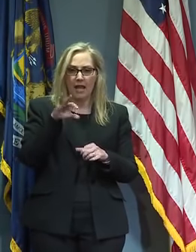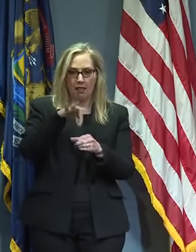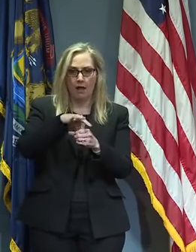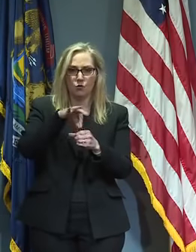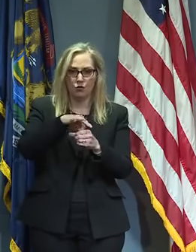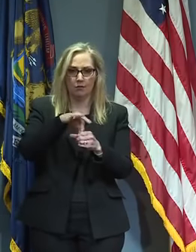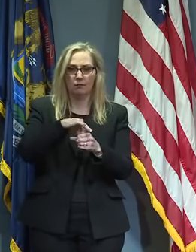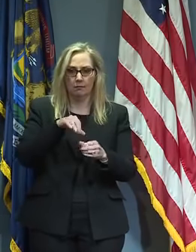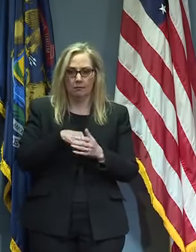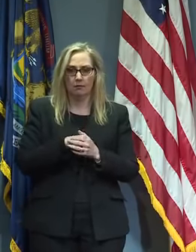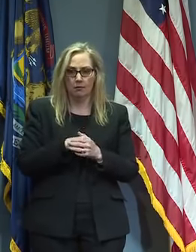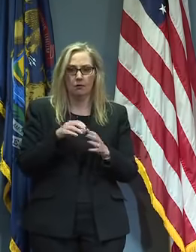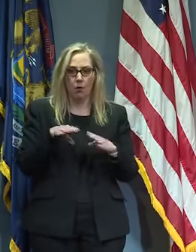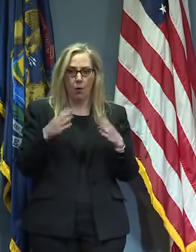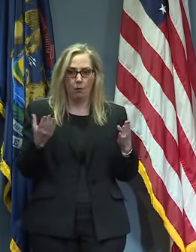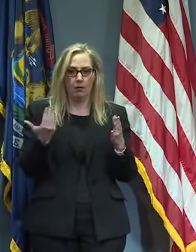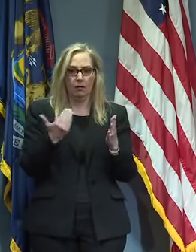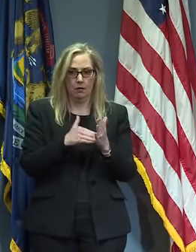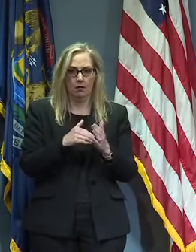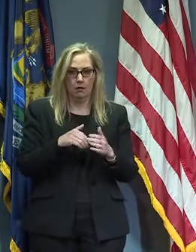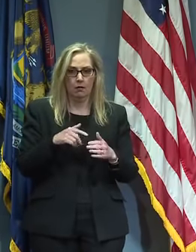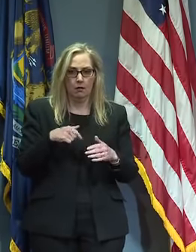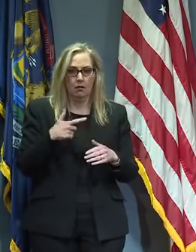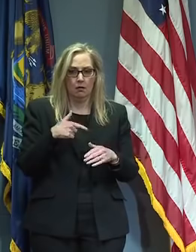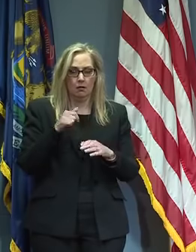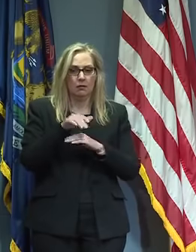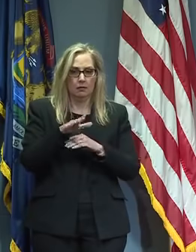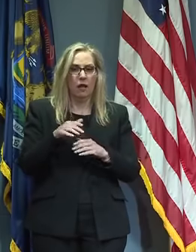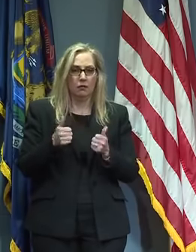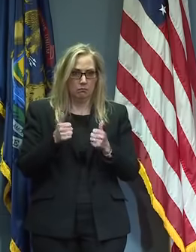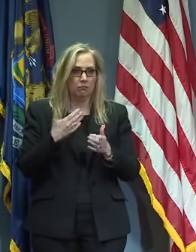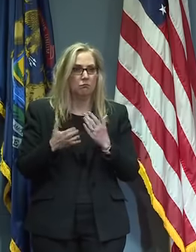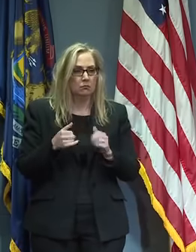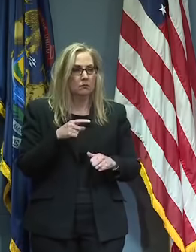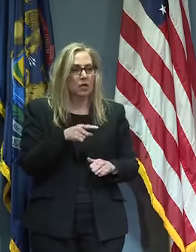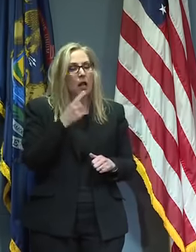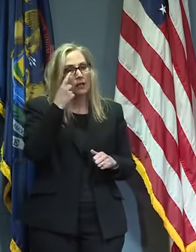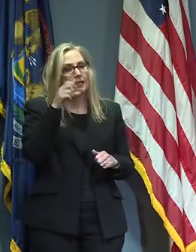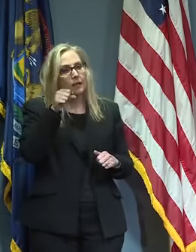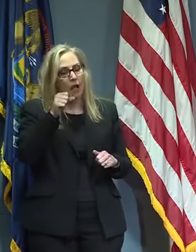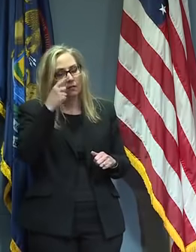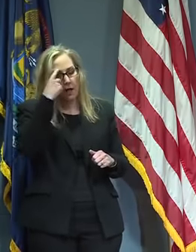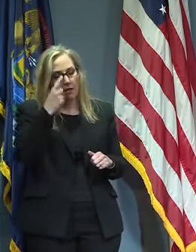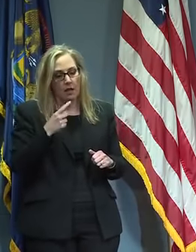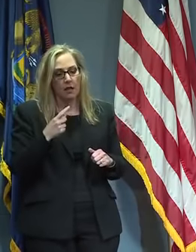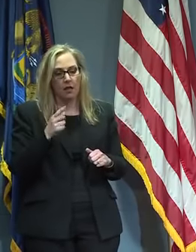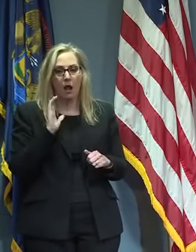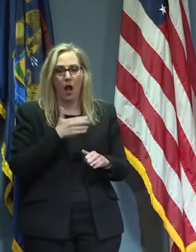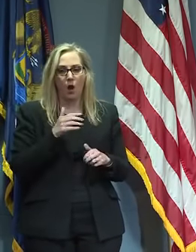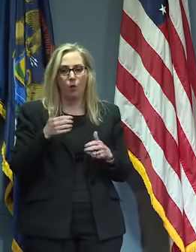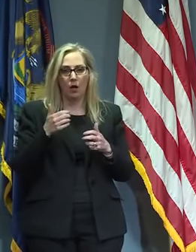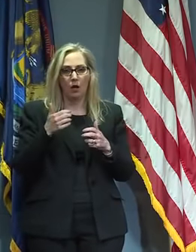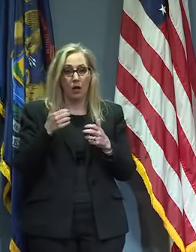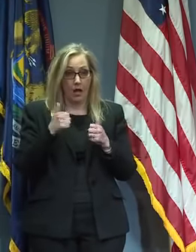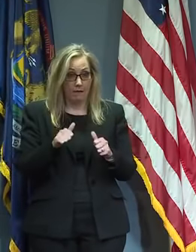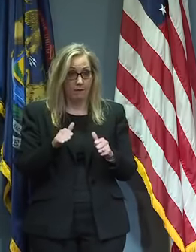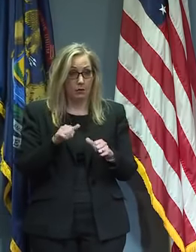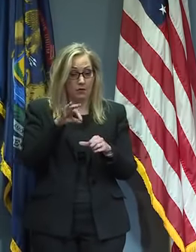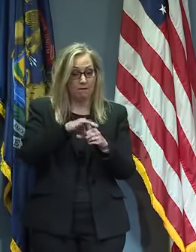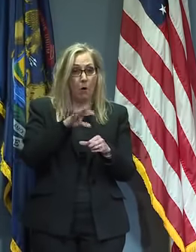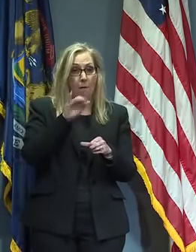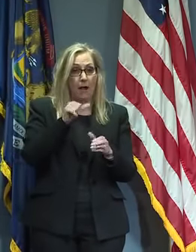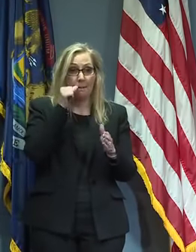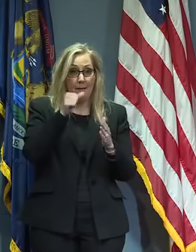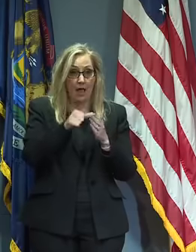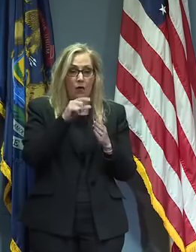just go all vote by mail? Well, of course it does. And I think that our efforts to increase vote by mail are really going to